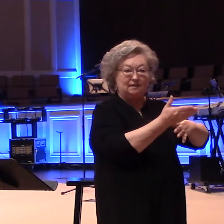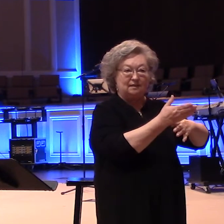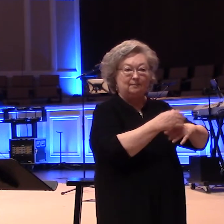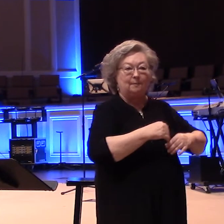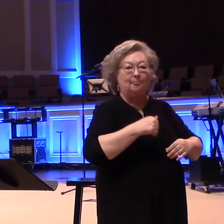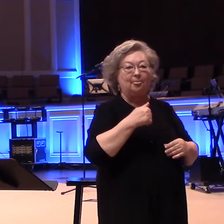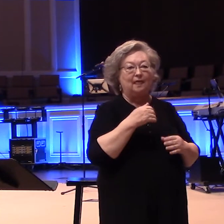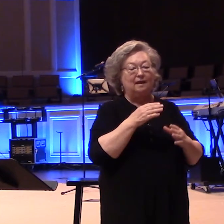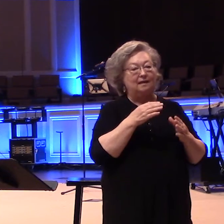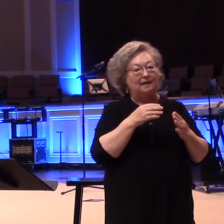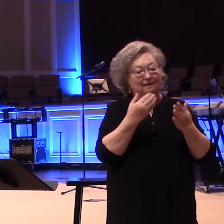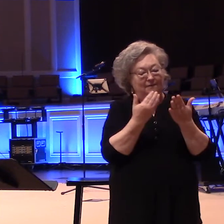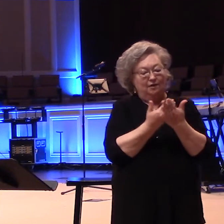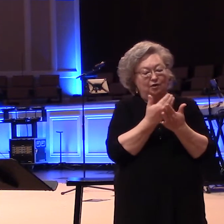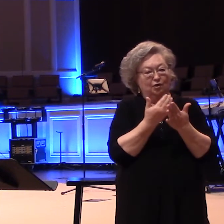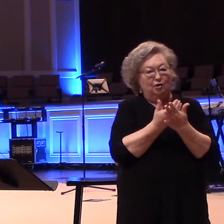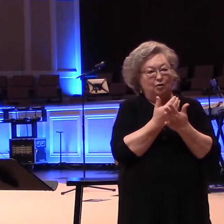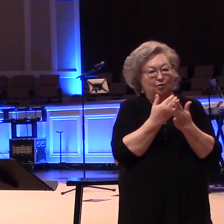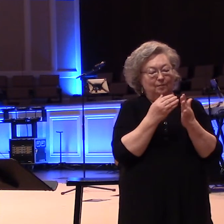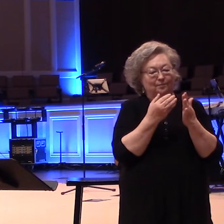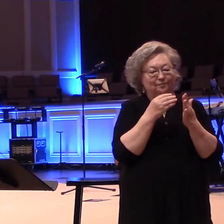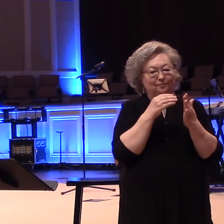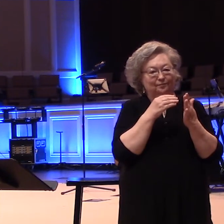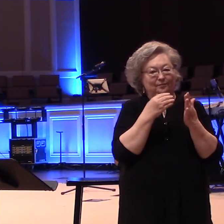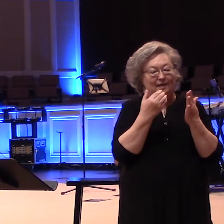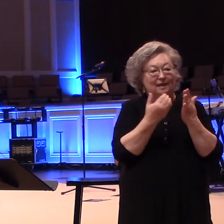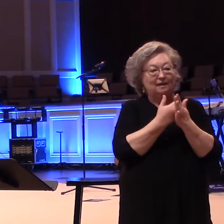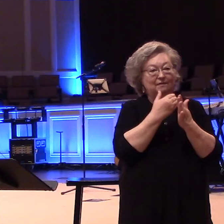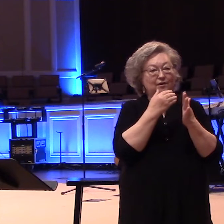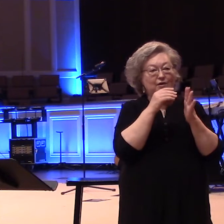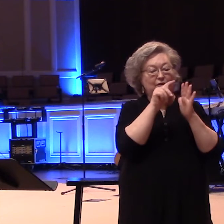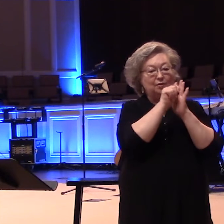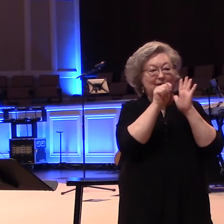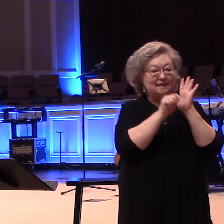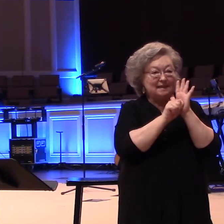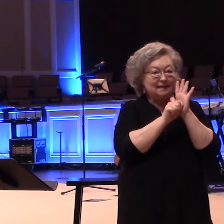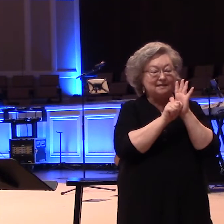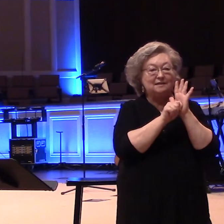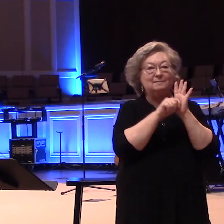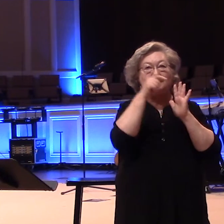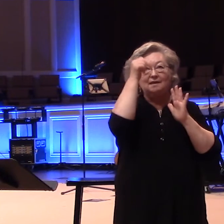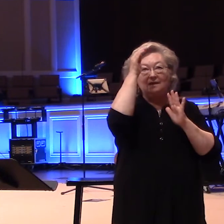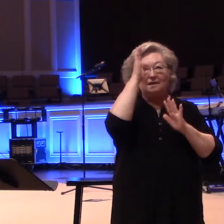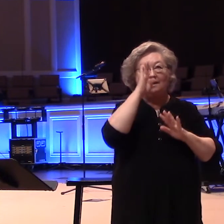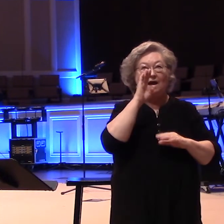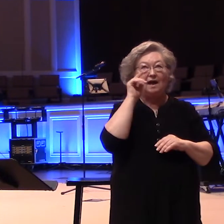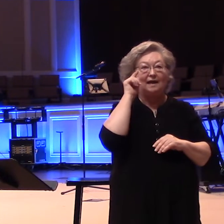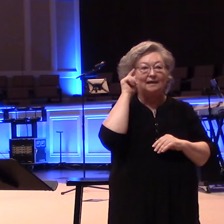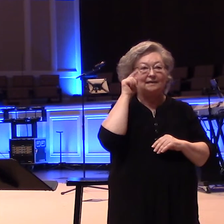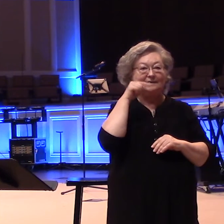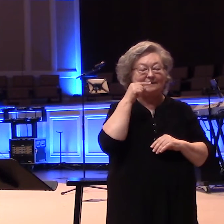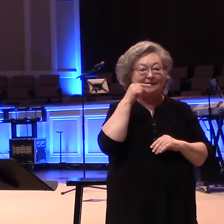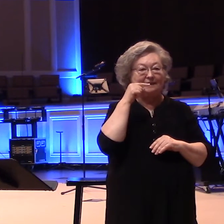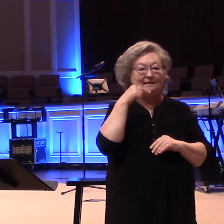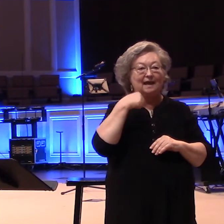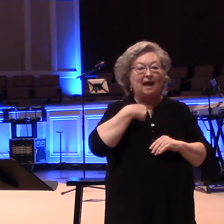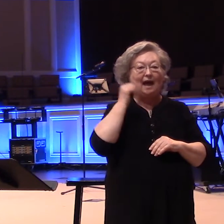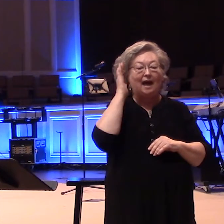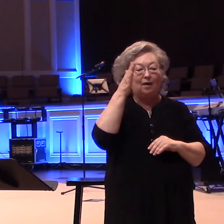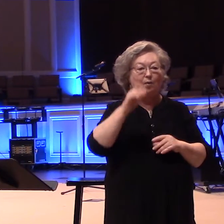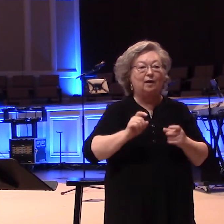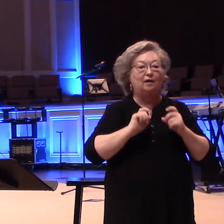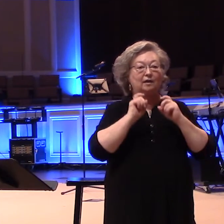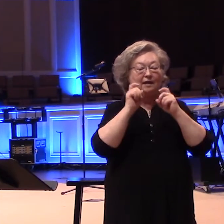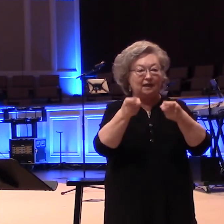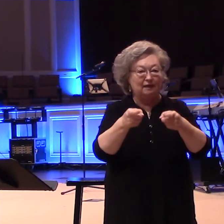and it will be given to you good measure, shaken, pressed, running over, flowing into your lap. Give and it